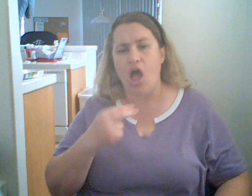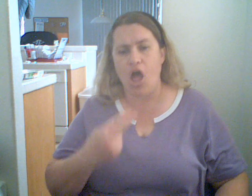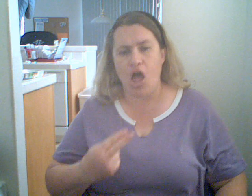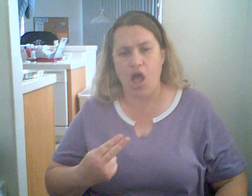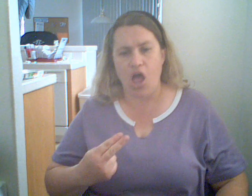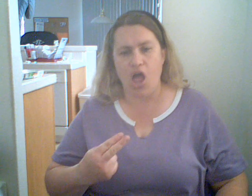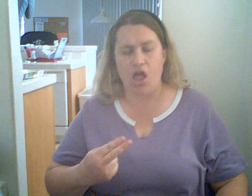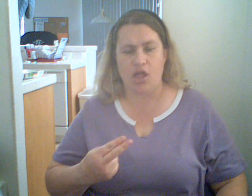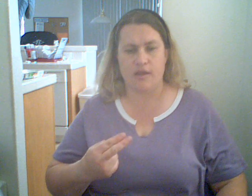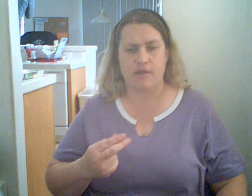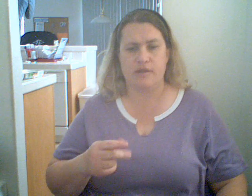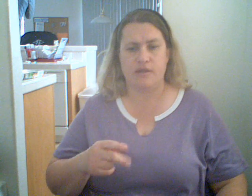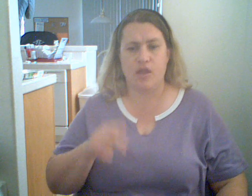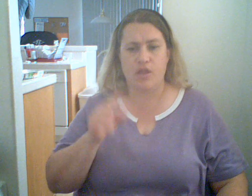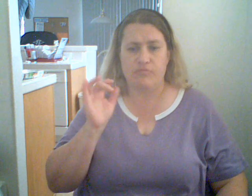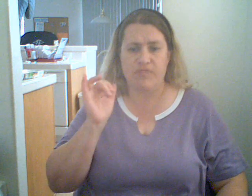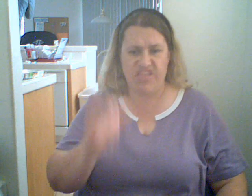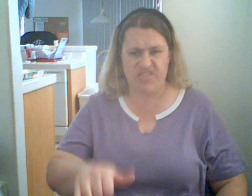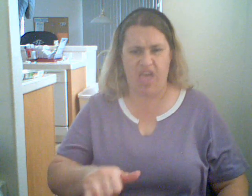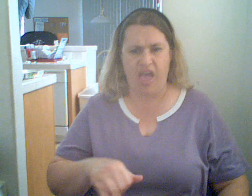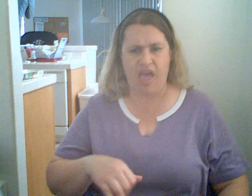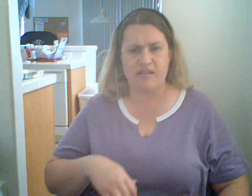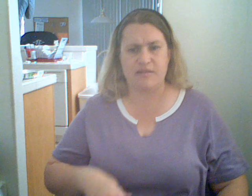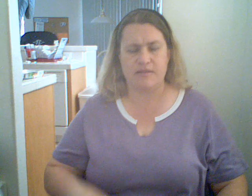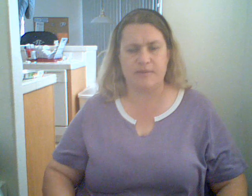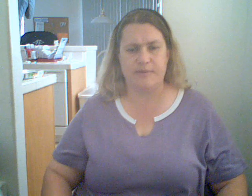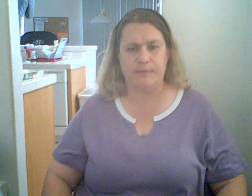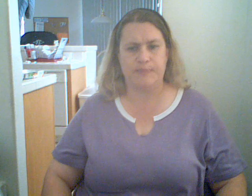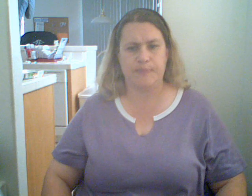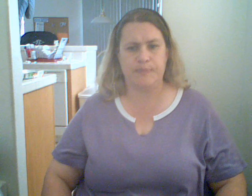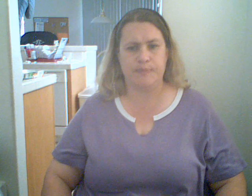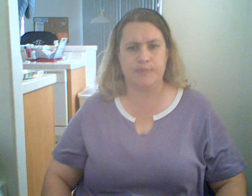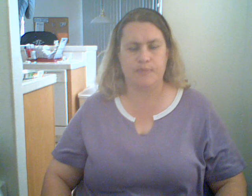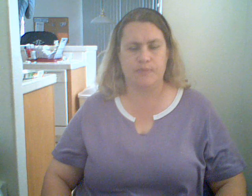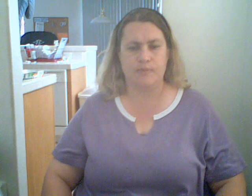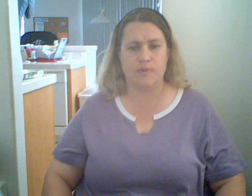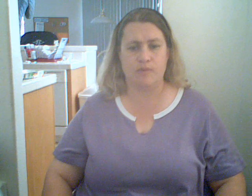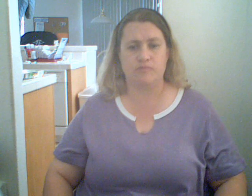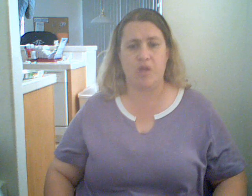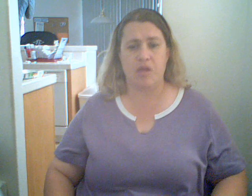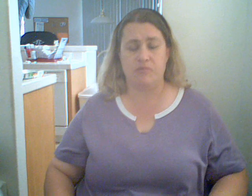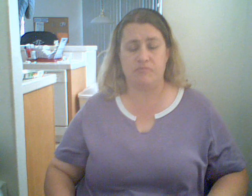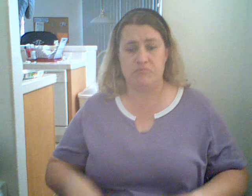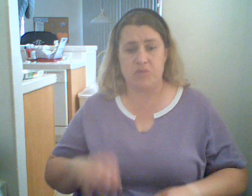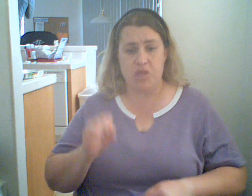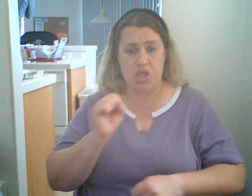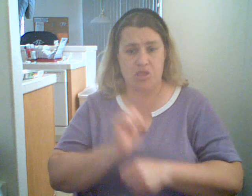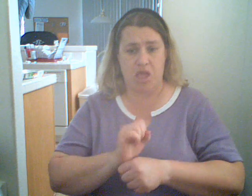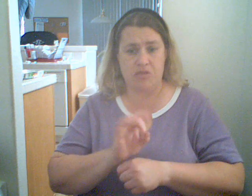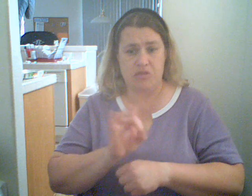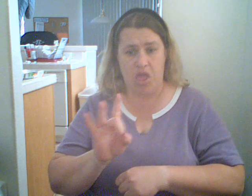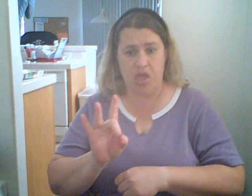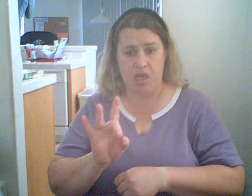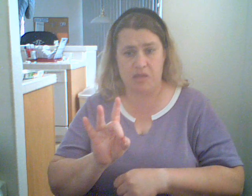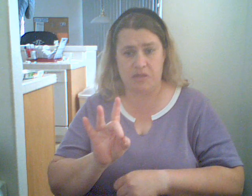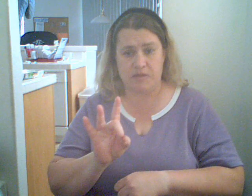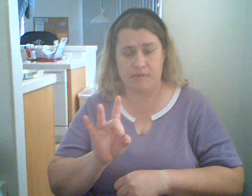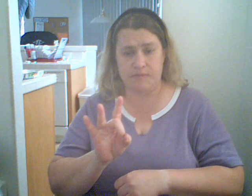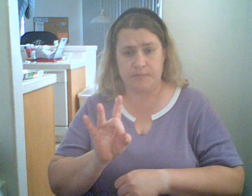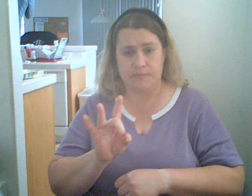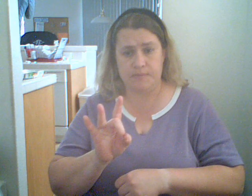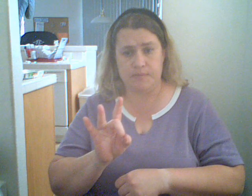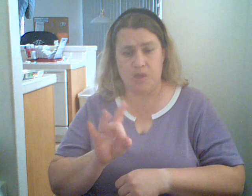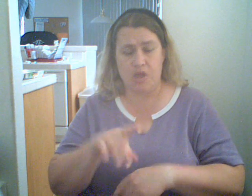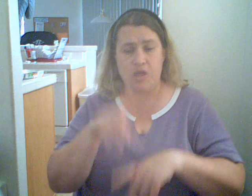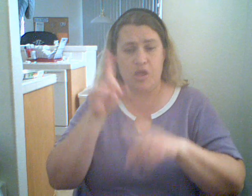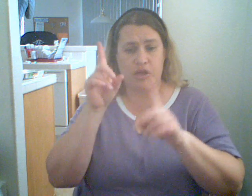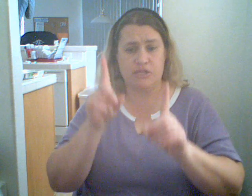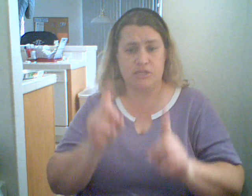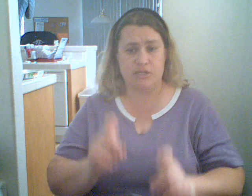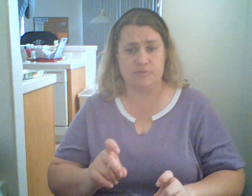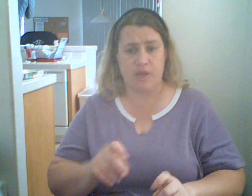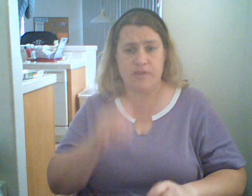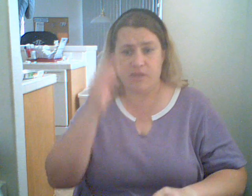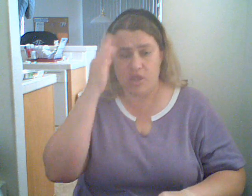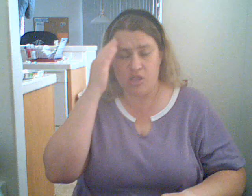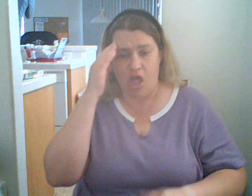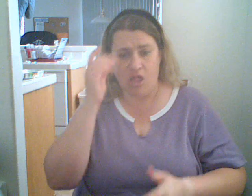okay, those kinds of things. Alright, so task number 8, what you're going to be tested on the knowledge test is being able